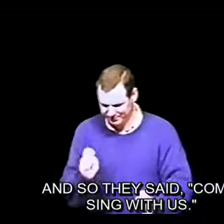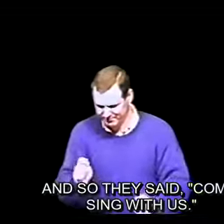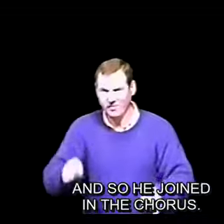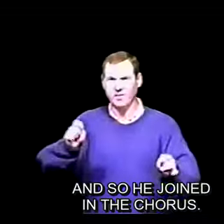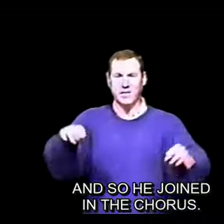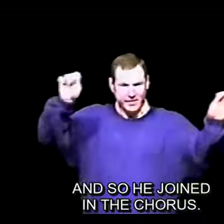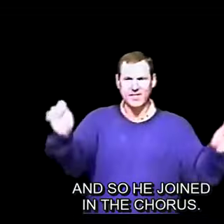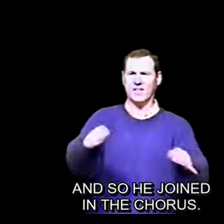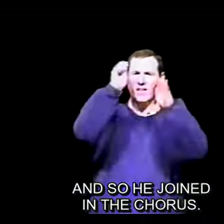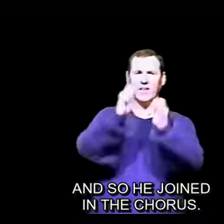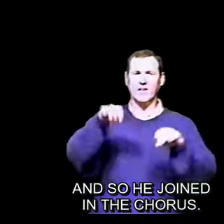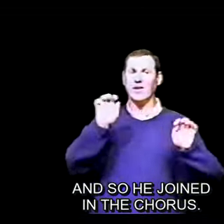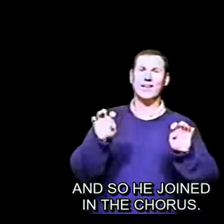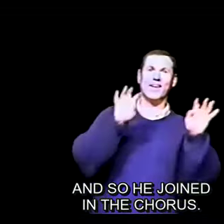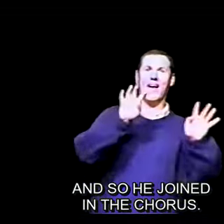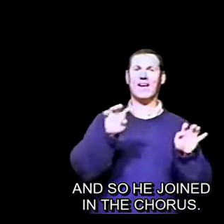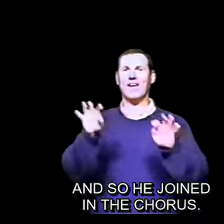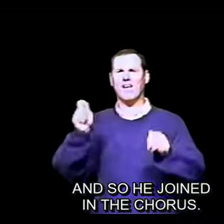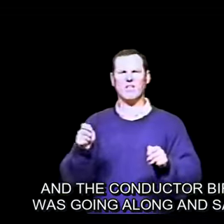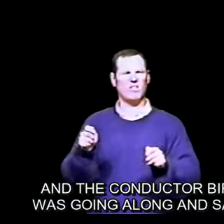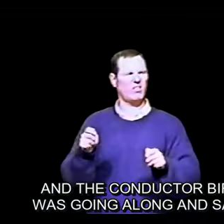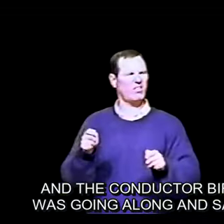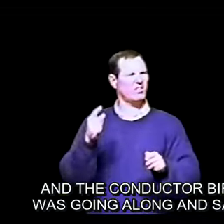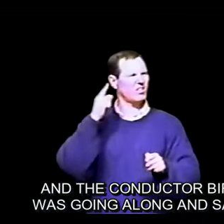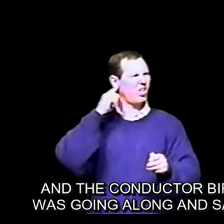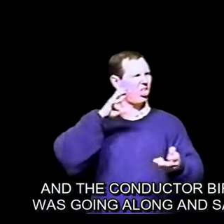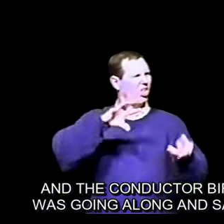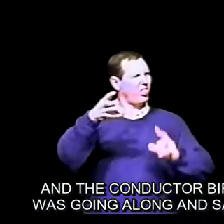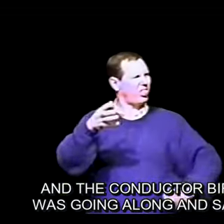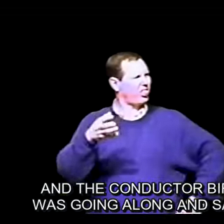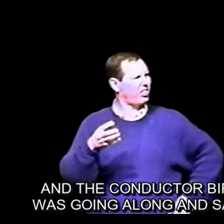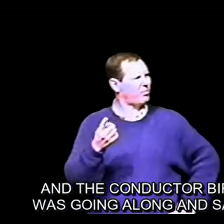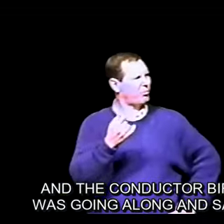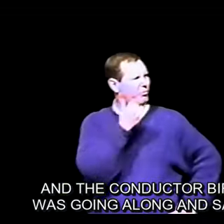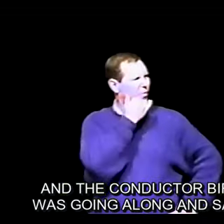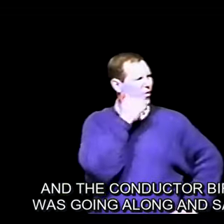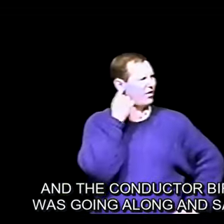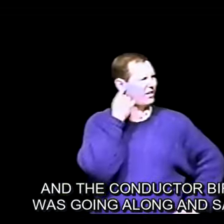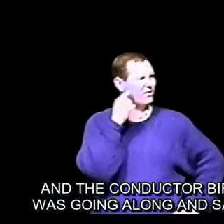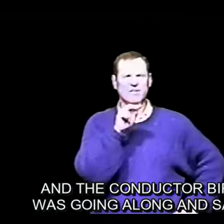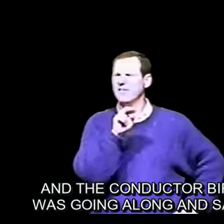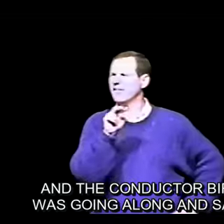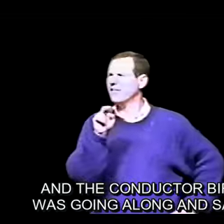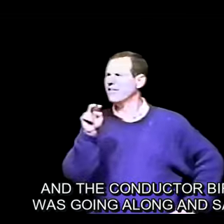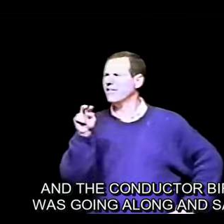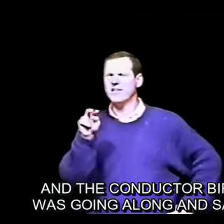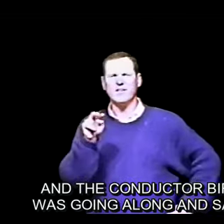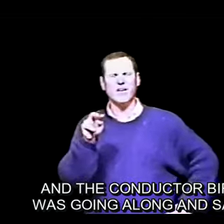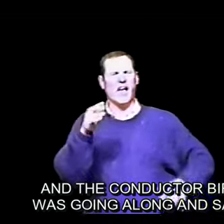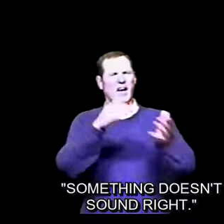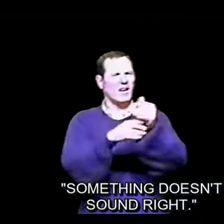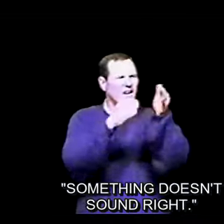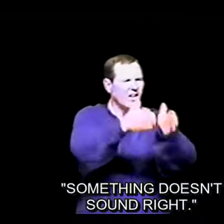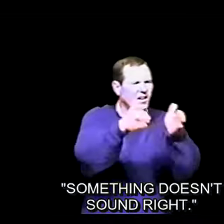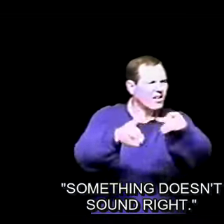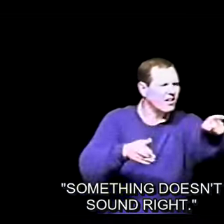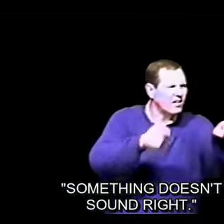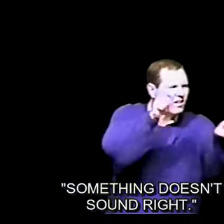the chorus, and, the conductor bird was going along and then said, something doesn't sound right. And so